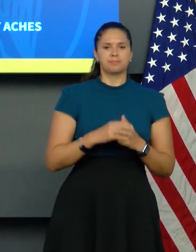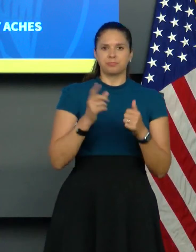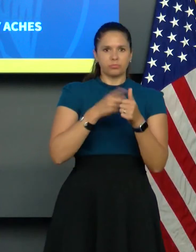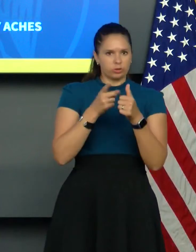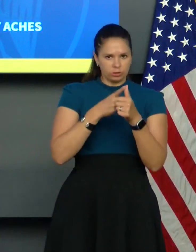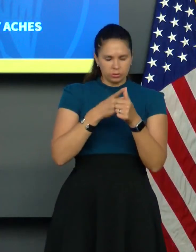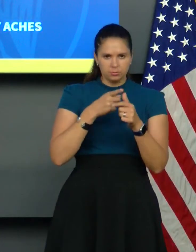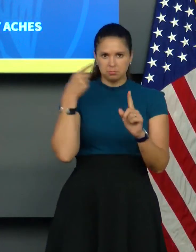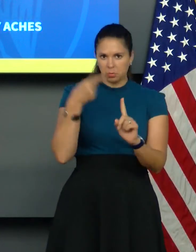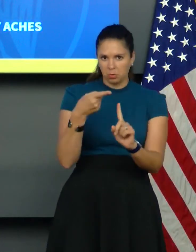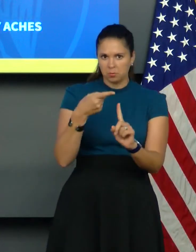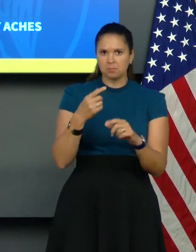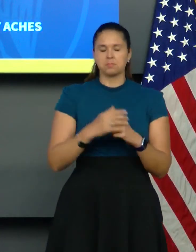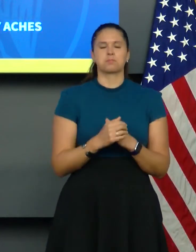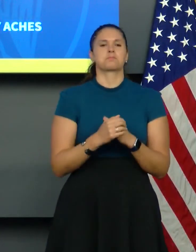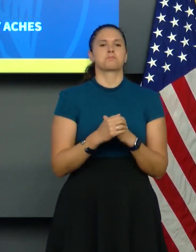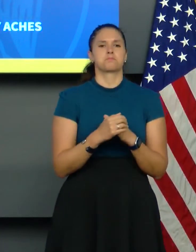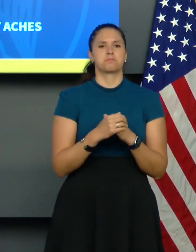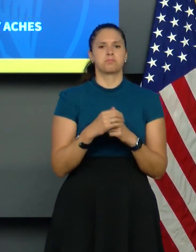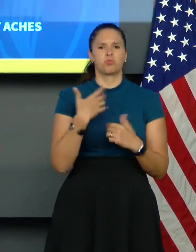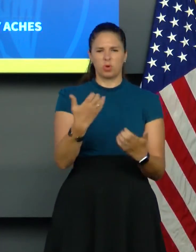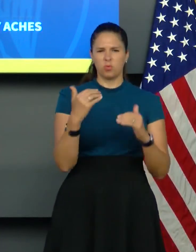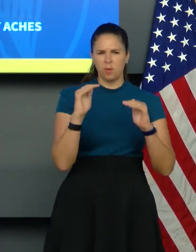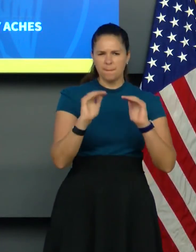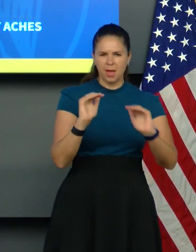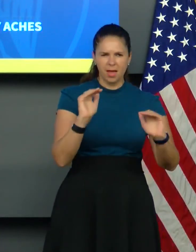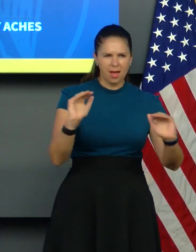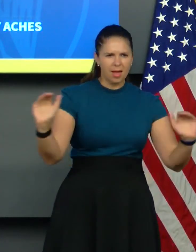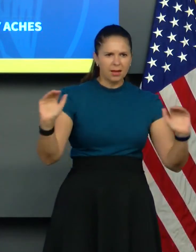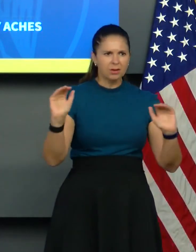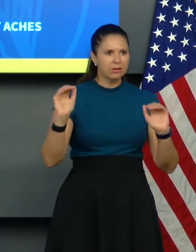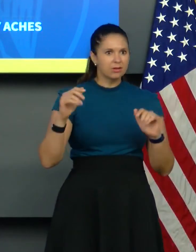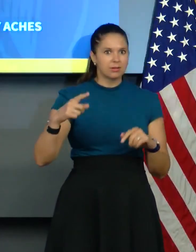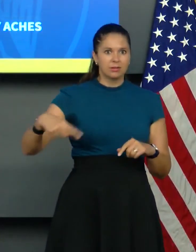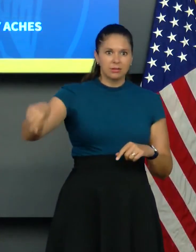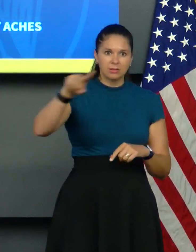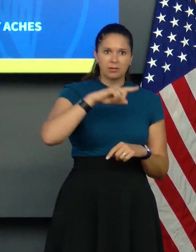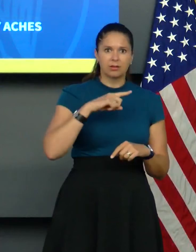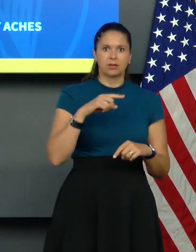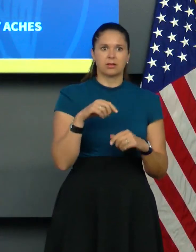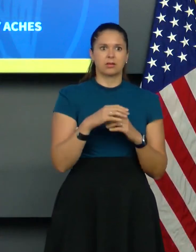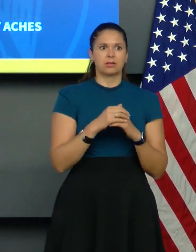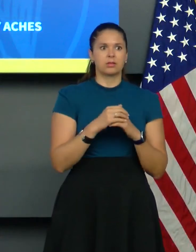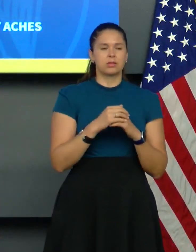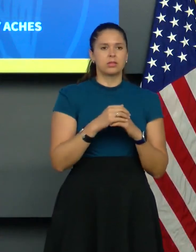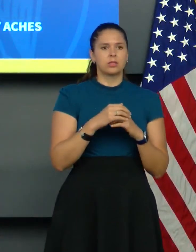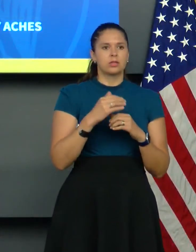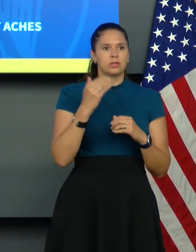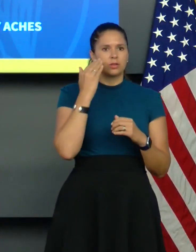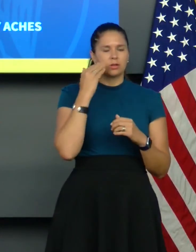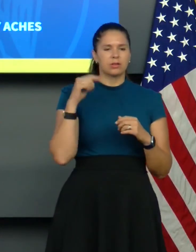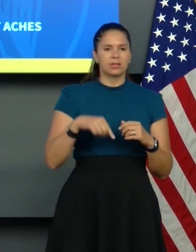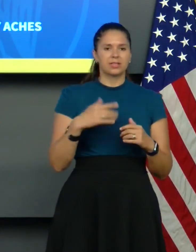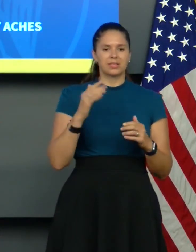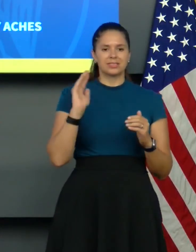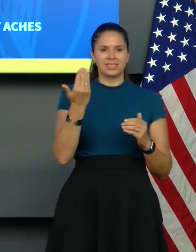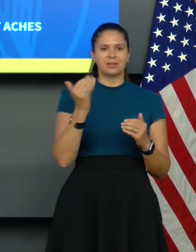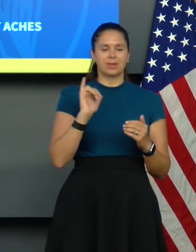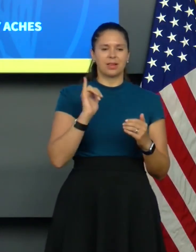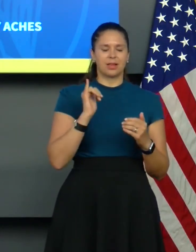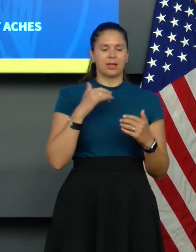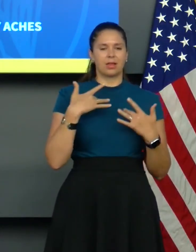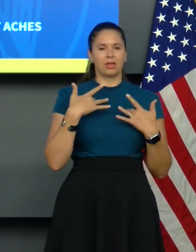First of all, I'd like to start by reminding everyone of another seemingly hopeless time in our nation's